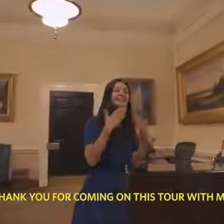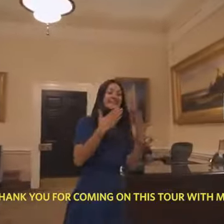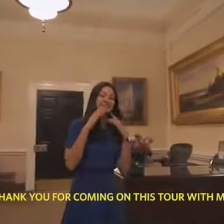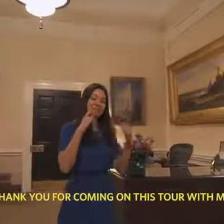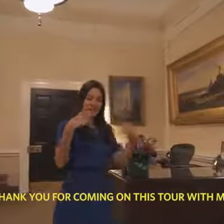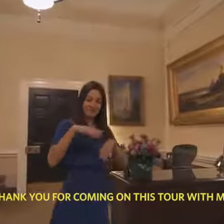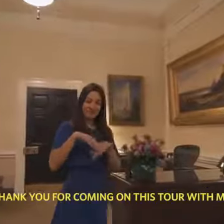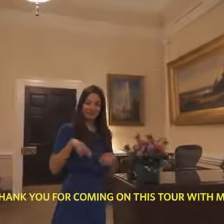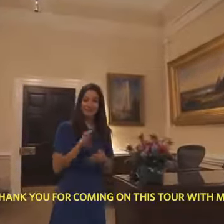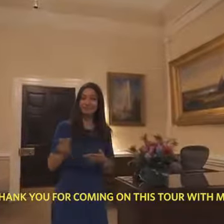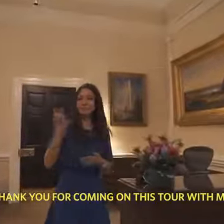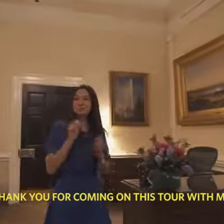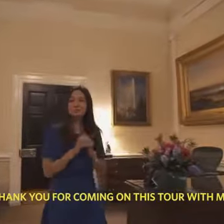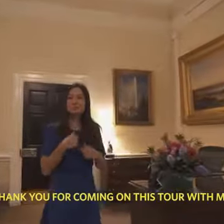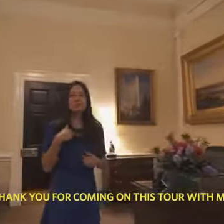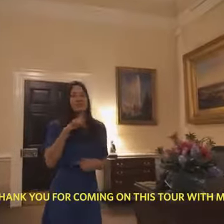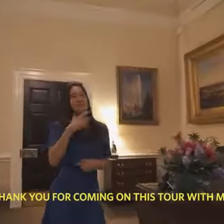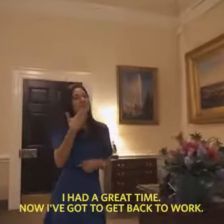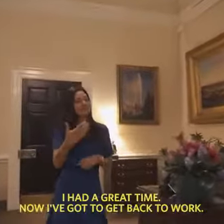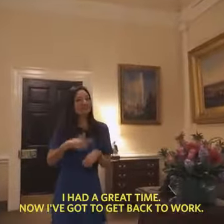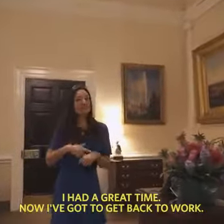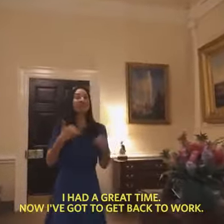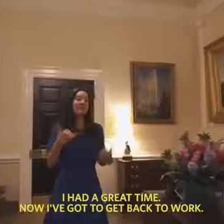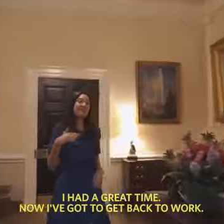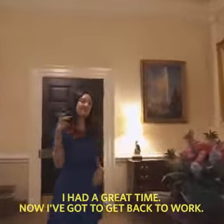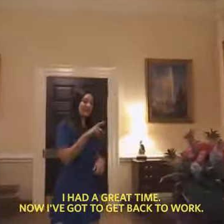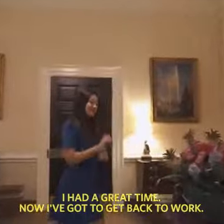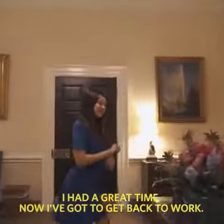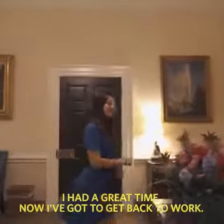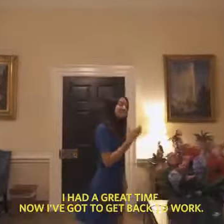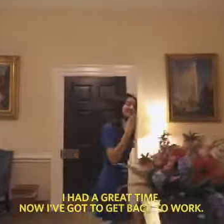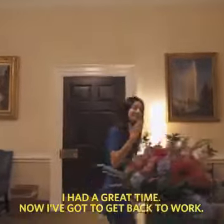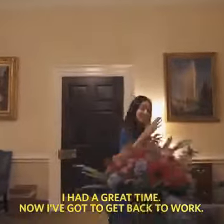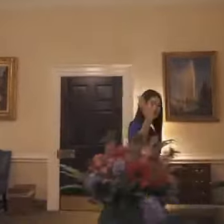Thank you for coming on this tour with me. I had a great time. Now I've got to get back to work.